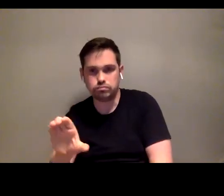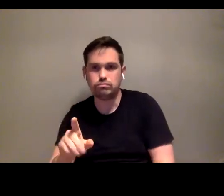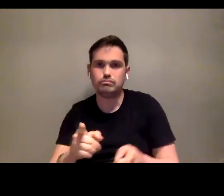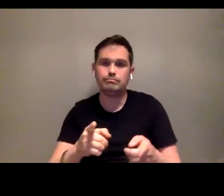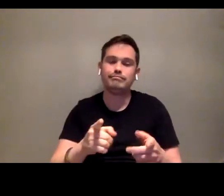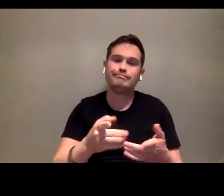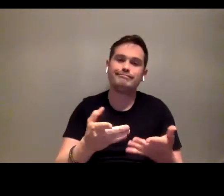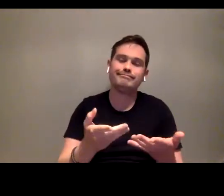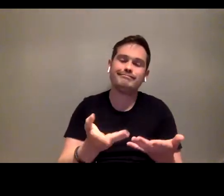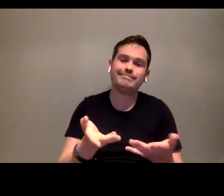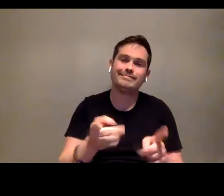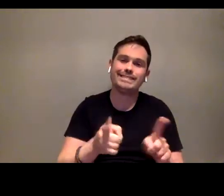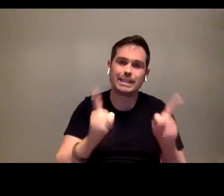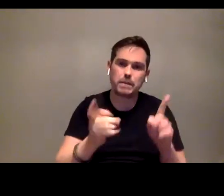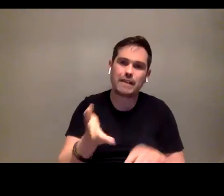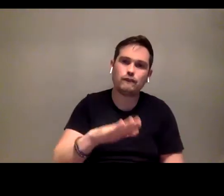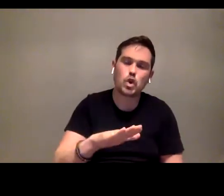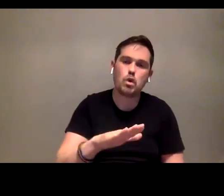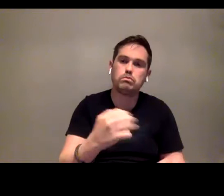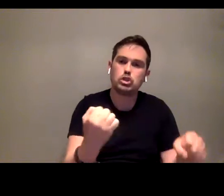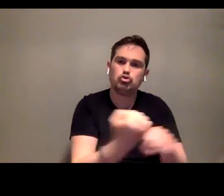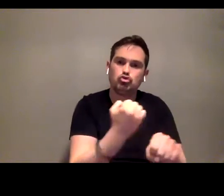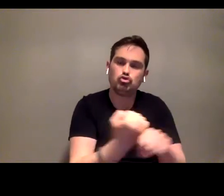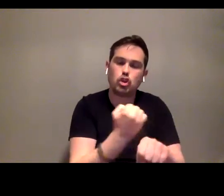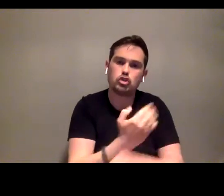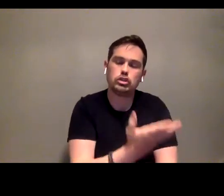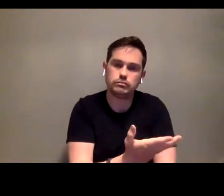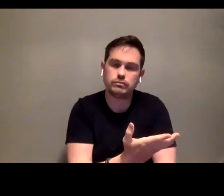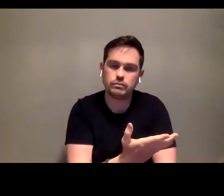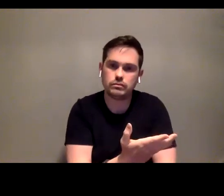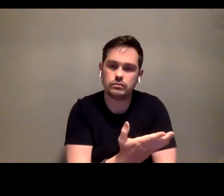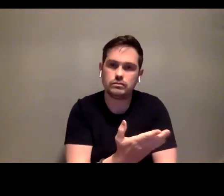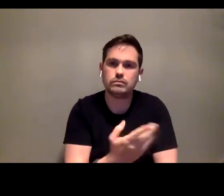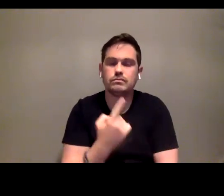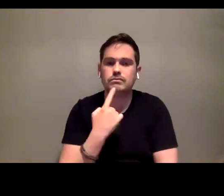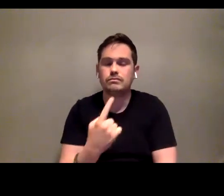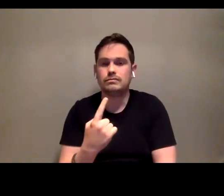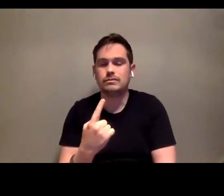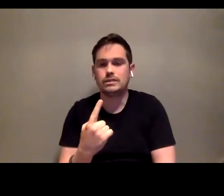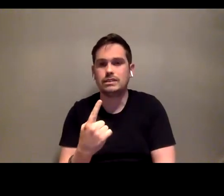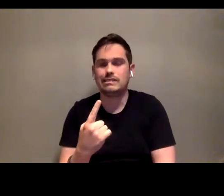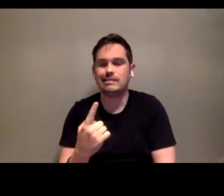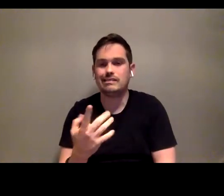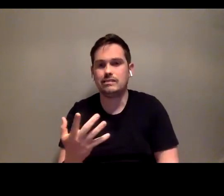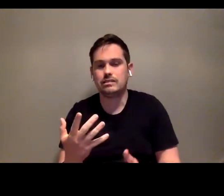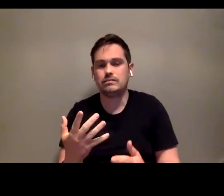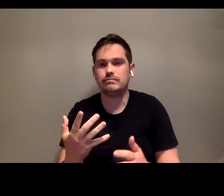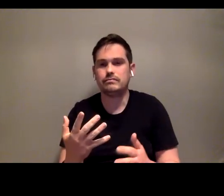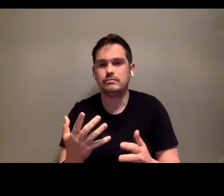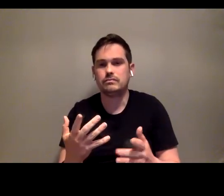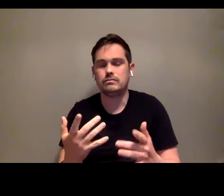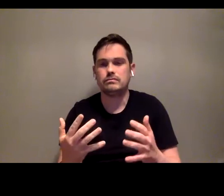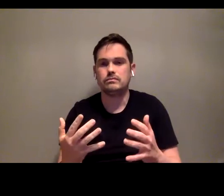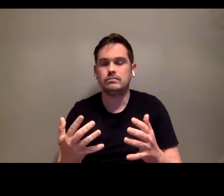localized work. You know, our report accounts for the greening of transport, but you know, we expect the